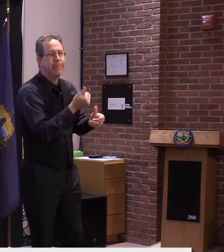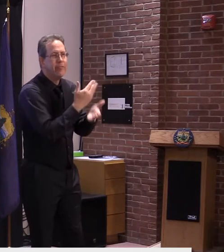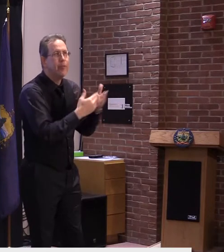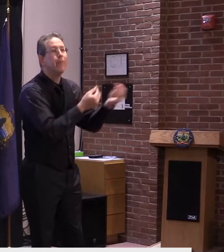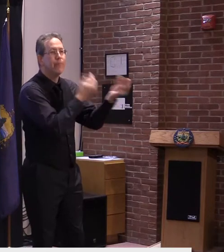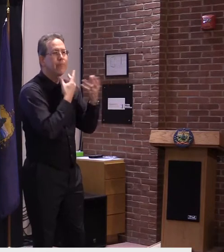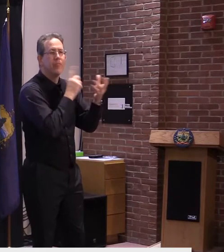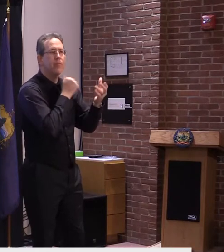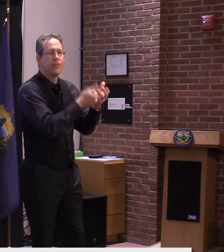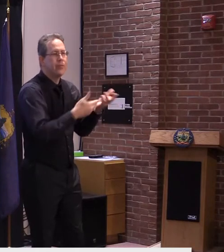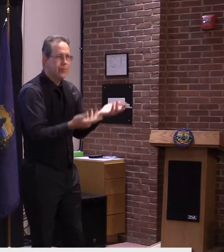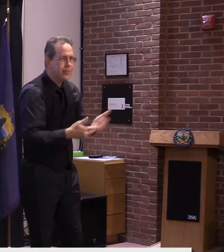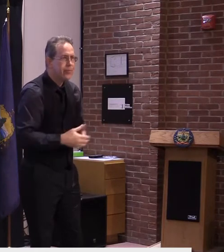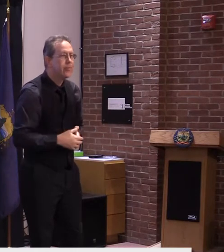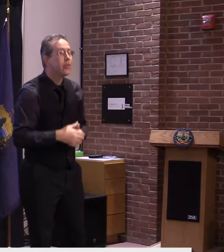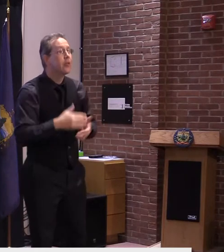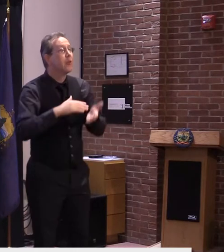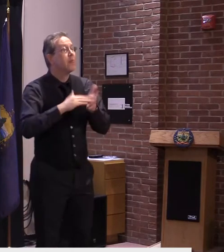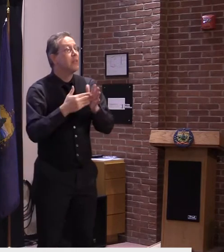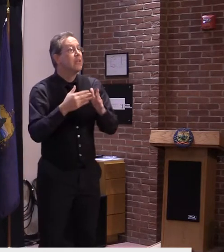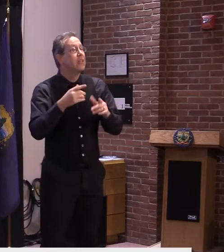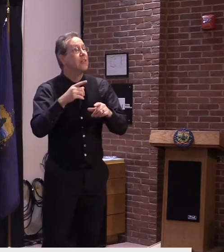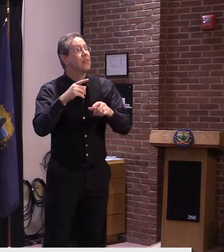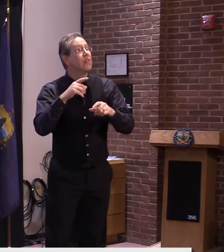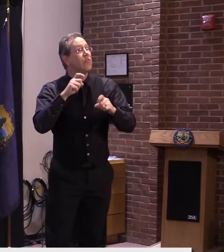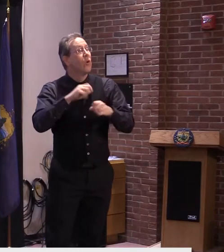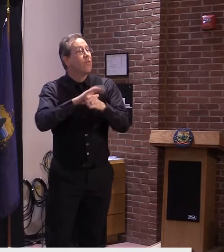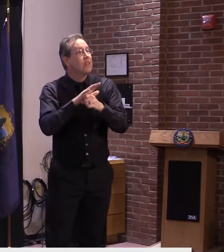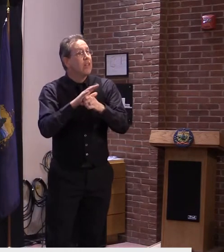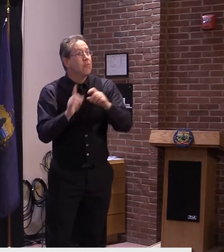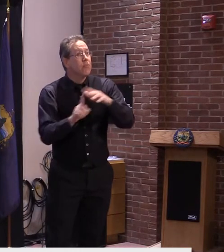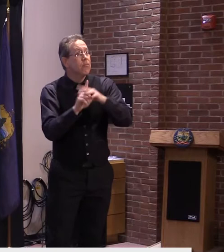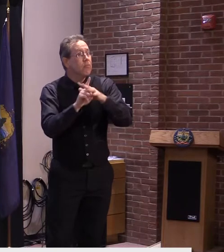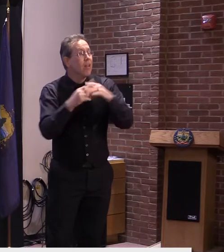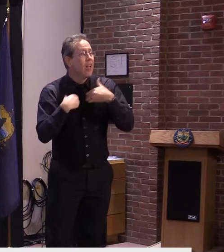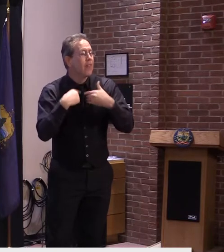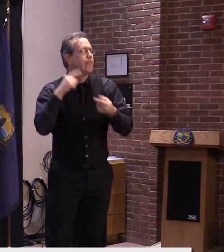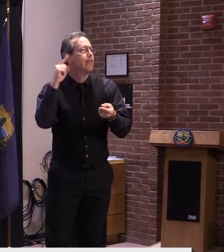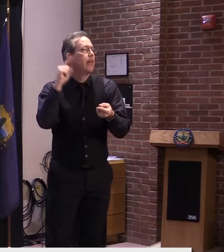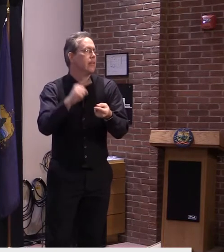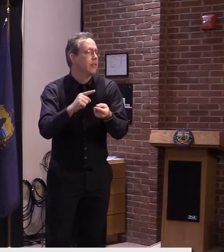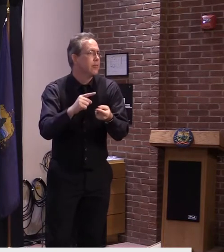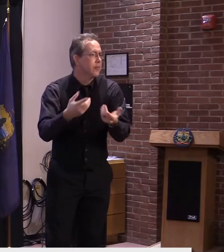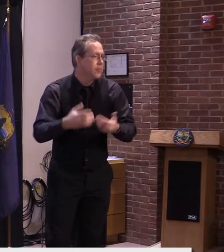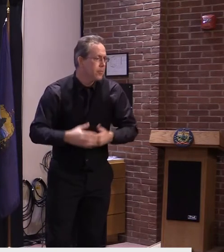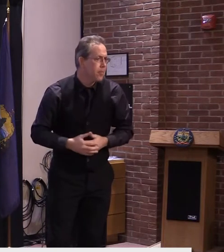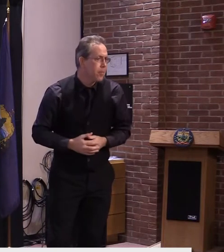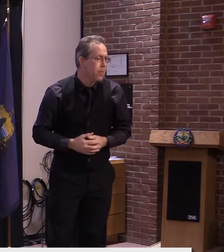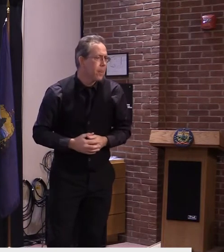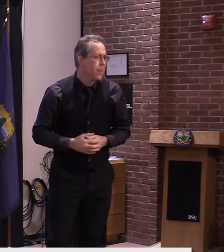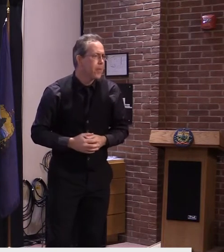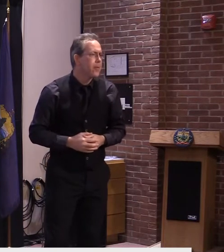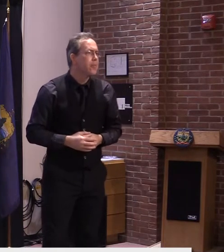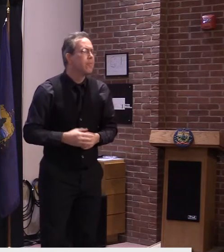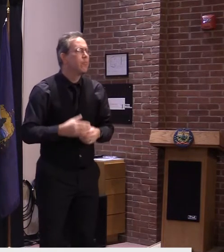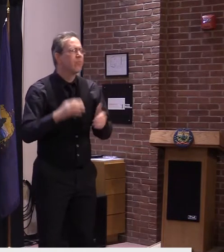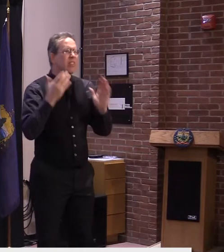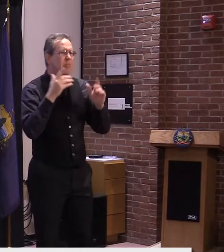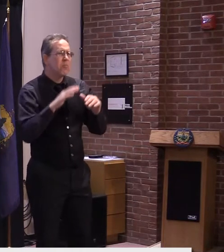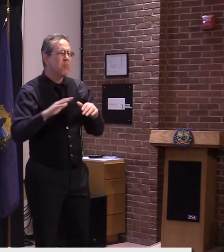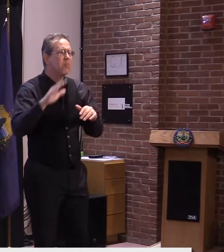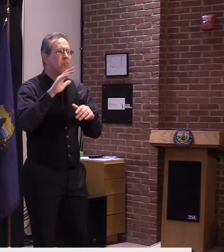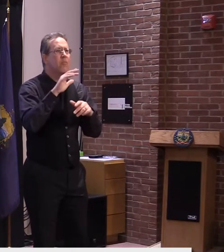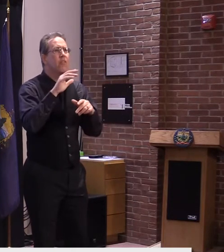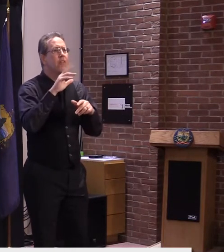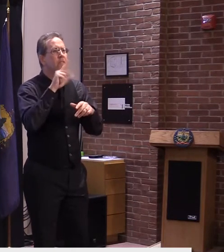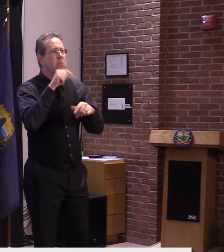declining positivity rate and some confidence that we are seeing the decline in cases across Vermont and in the region,